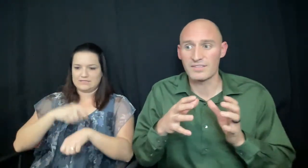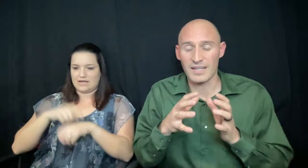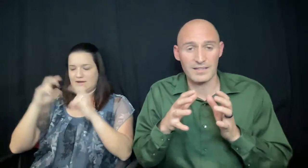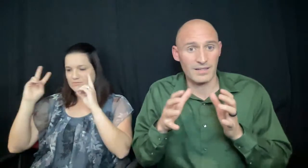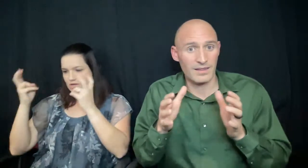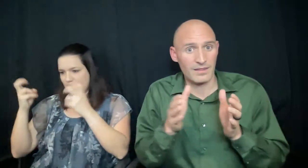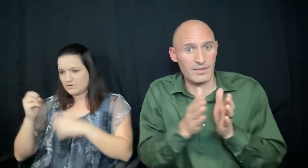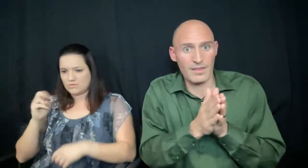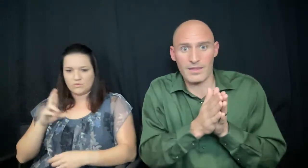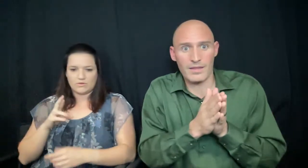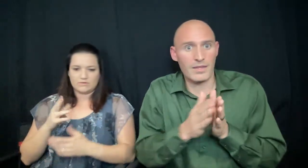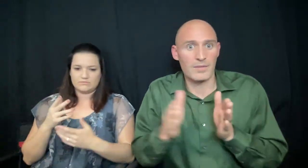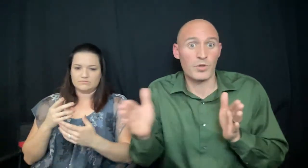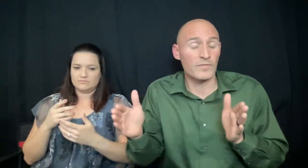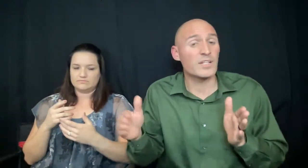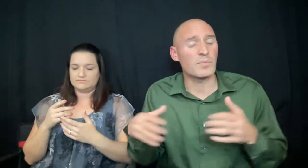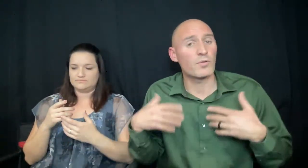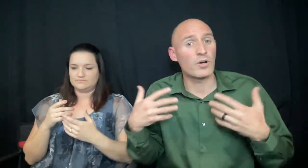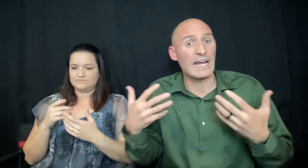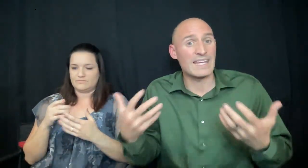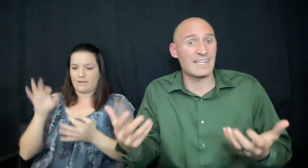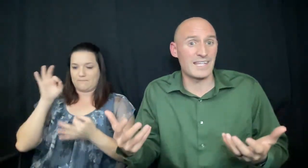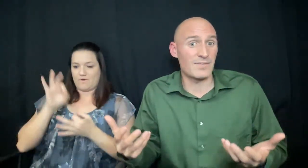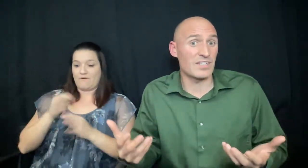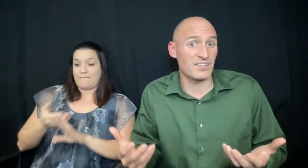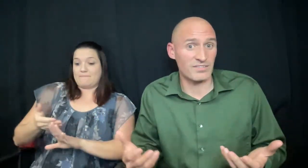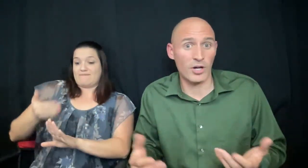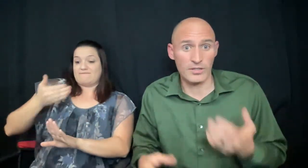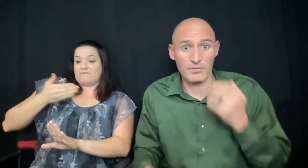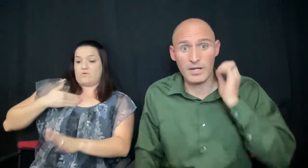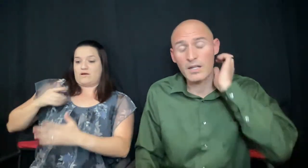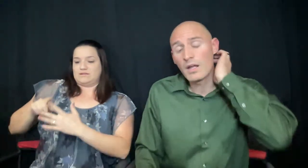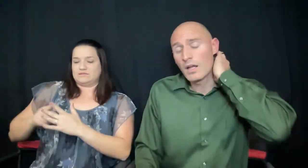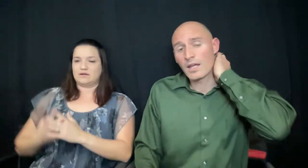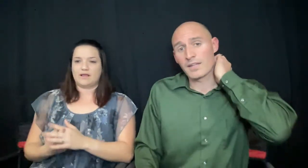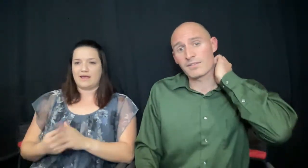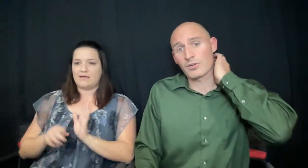understand it perfectly before I even get started, right? And so